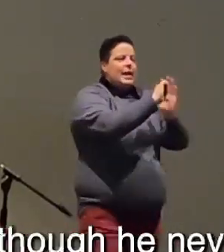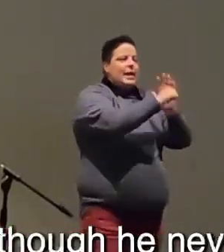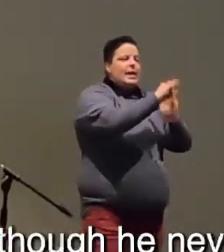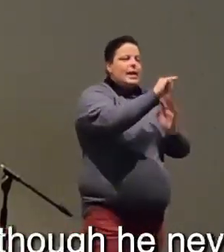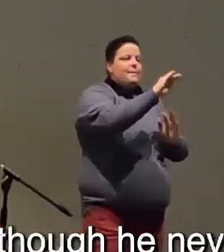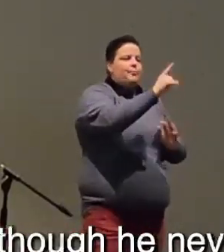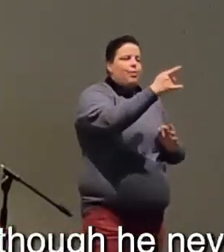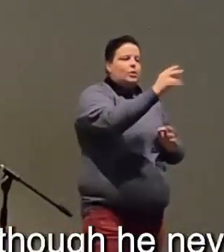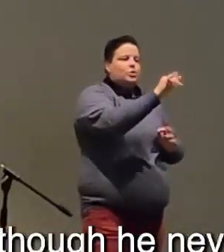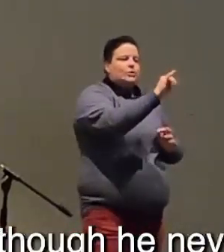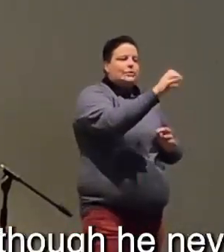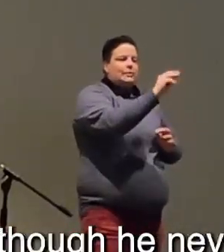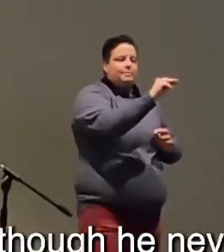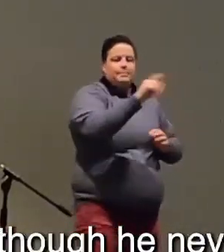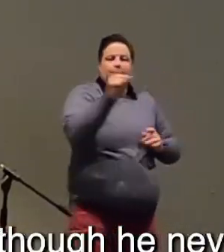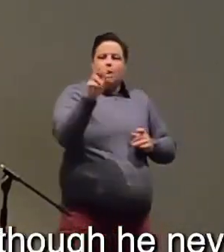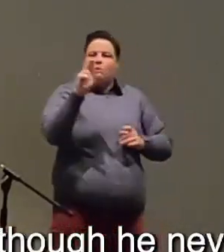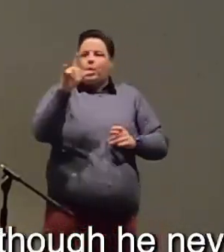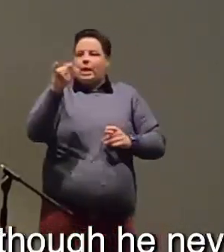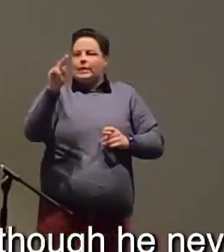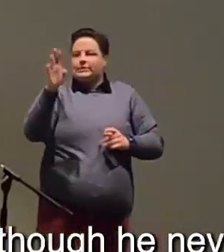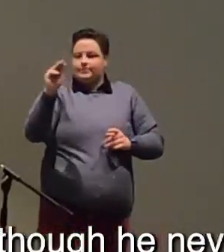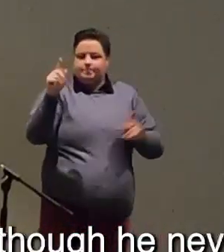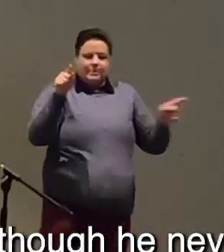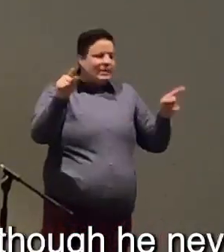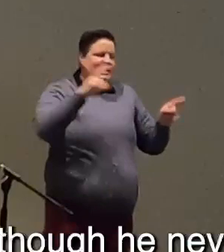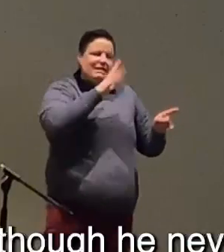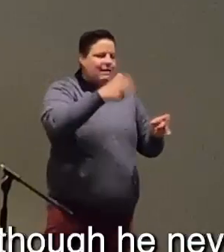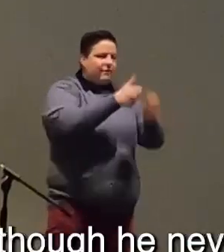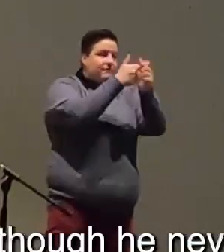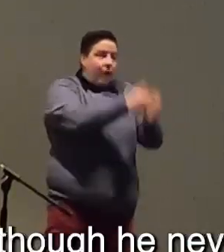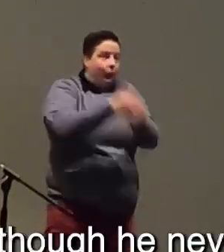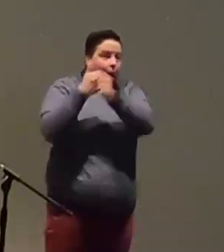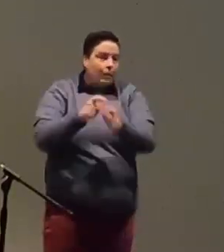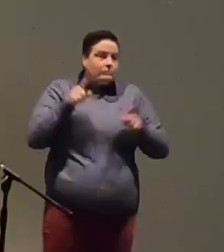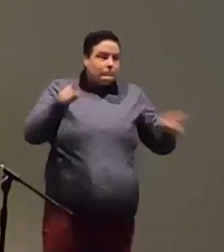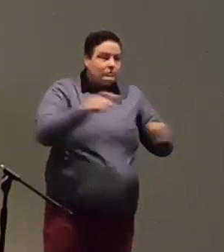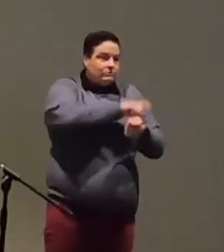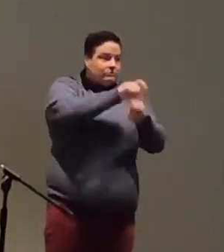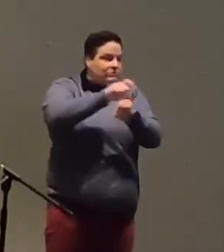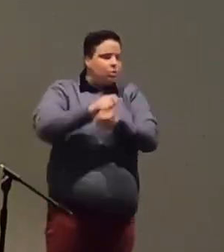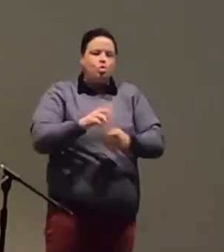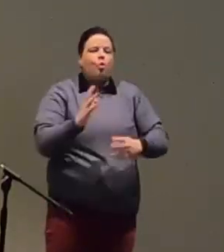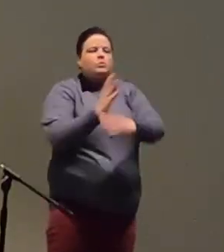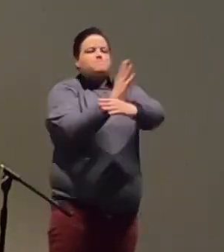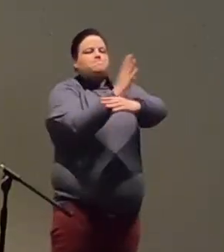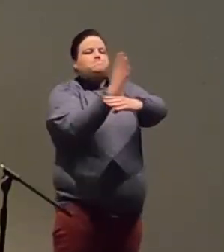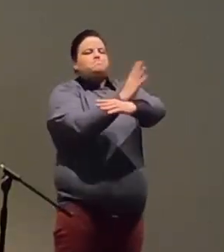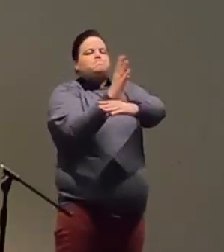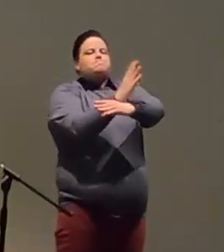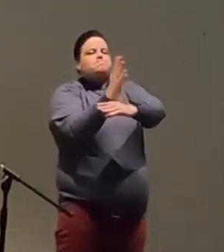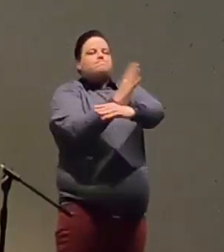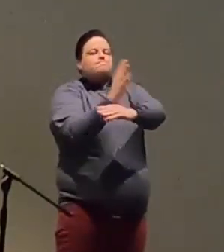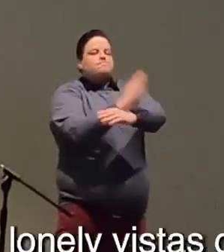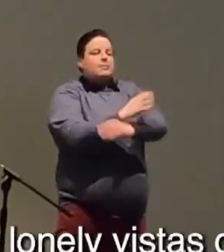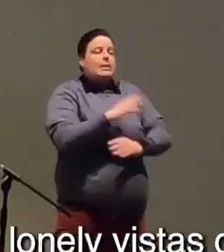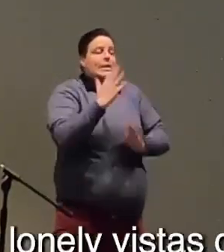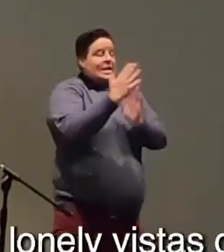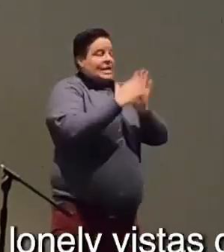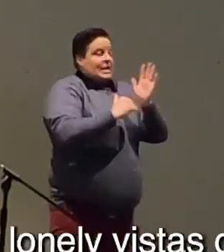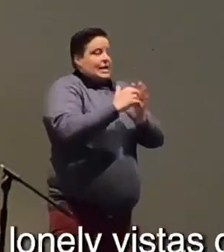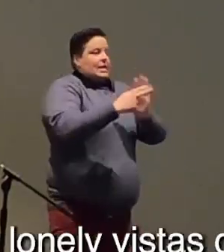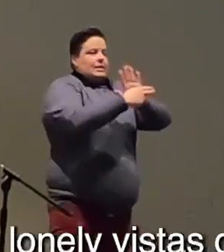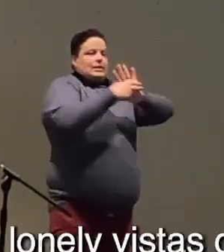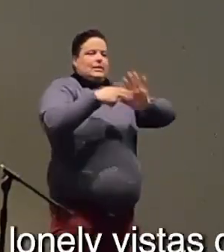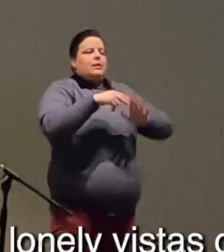Realism, although he never really conformed to one specific style. His paintings have been defined by others as